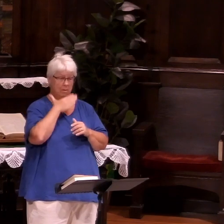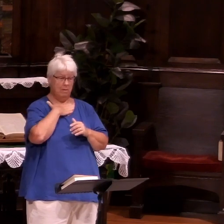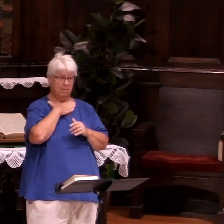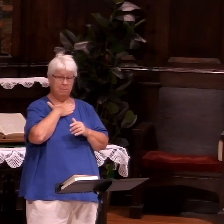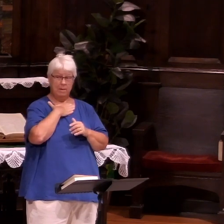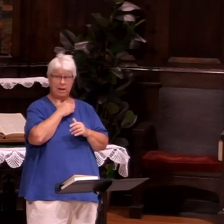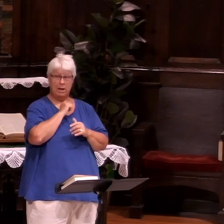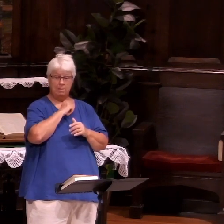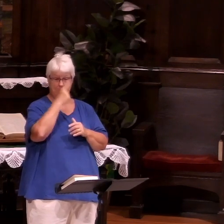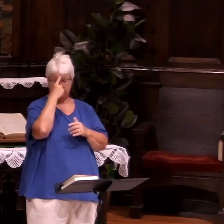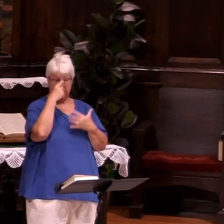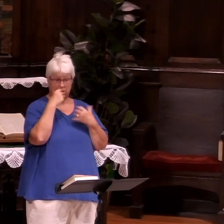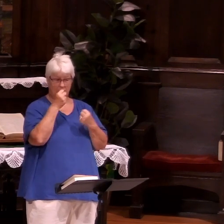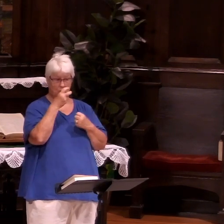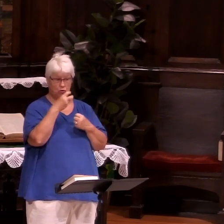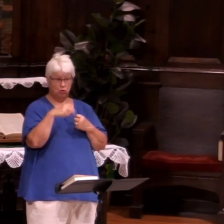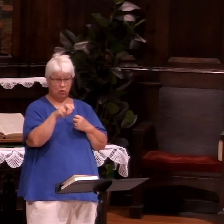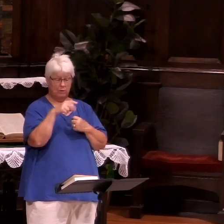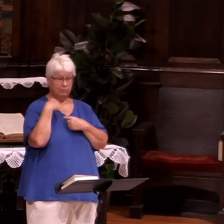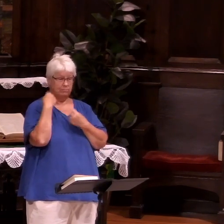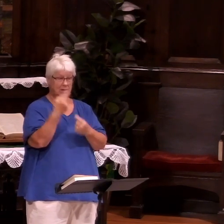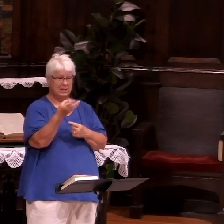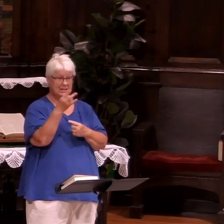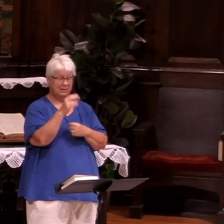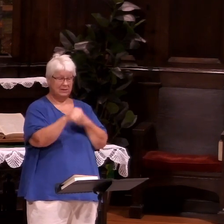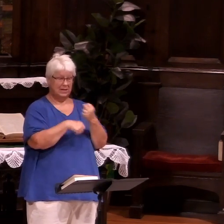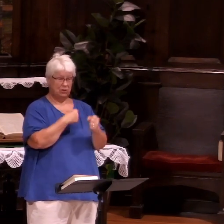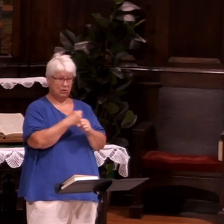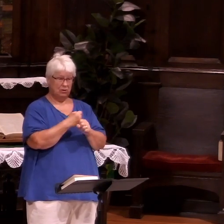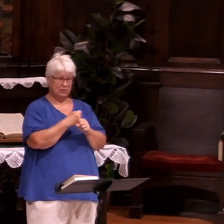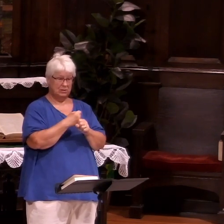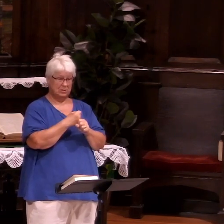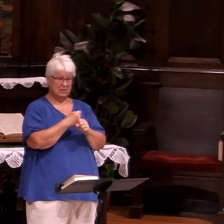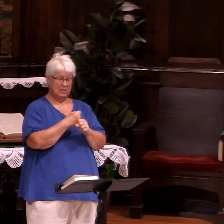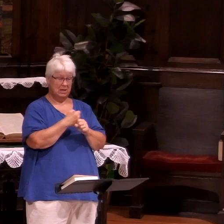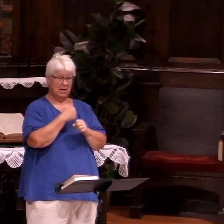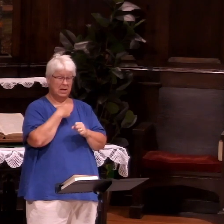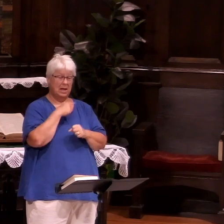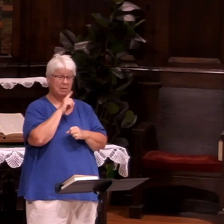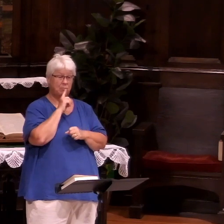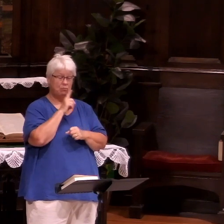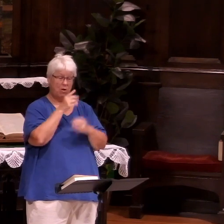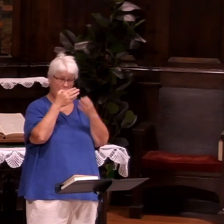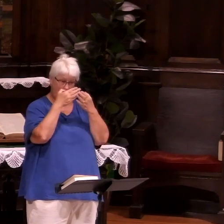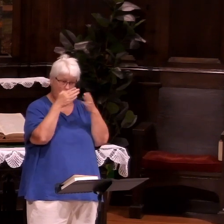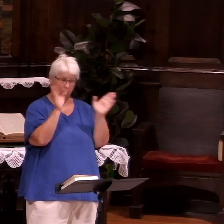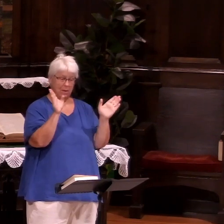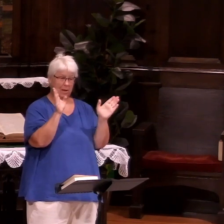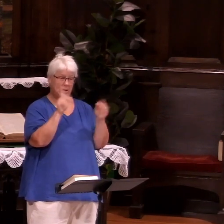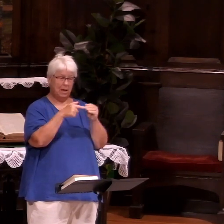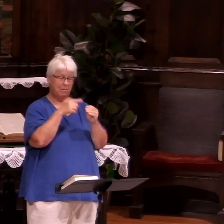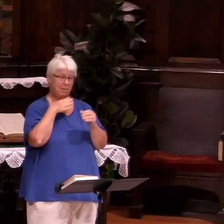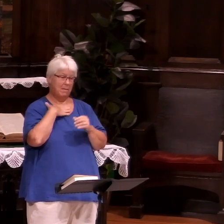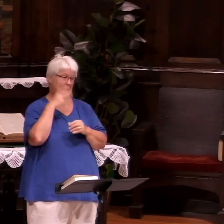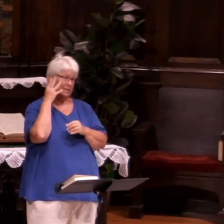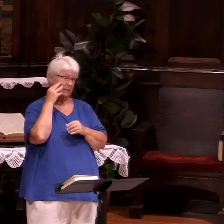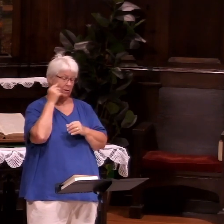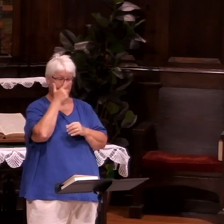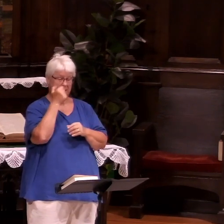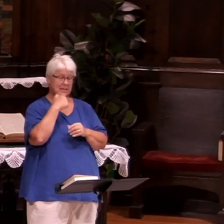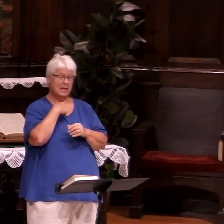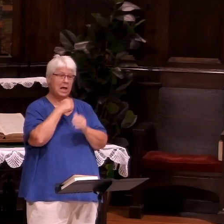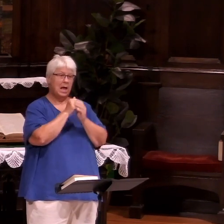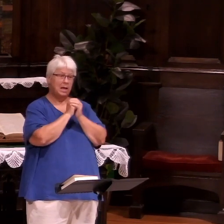my own mental health journey over the past 17 years. And I am very open about my experience because